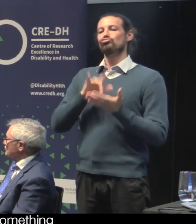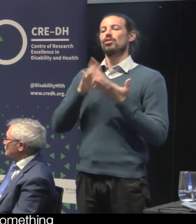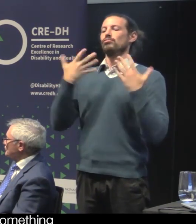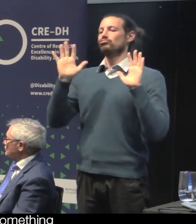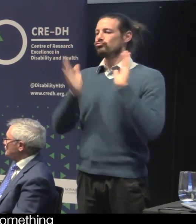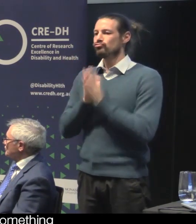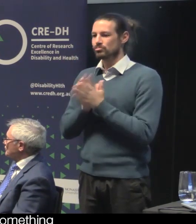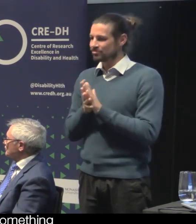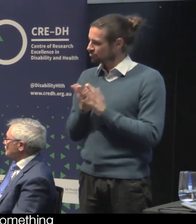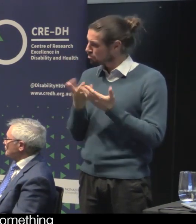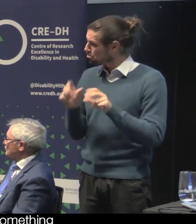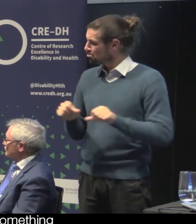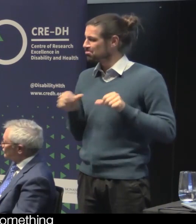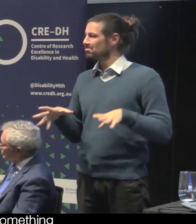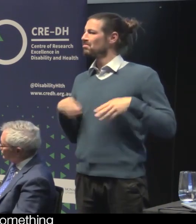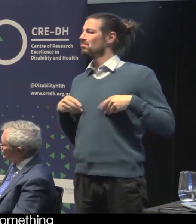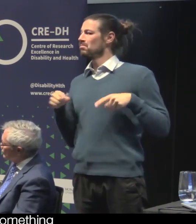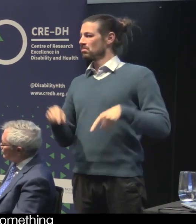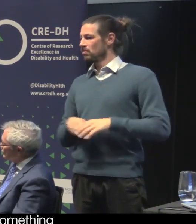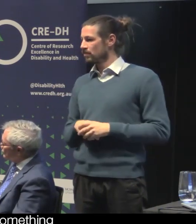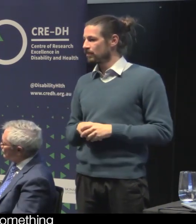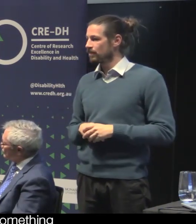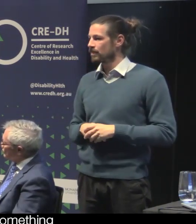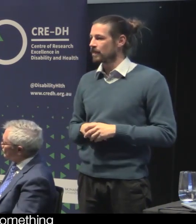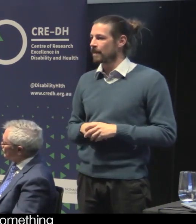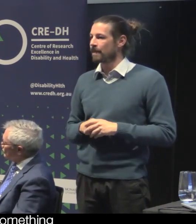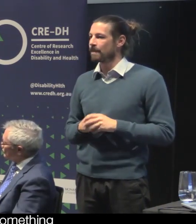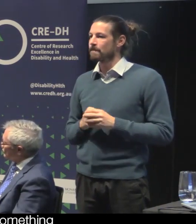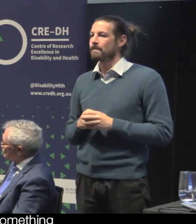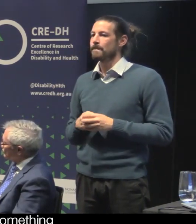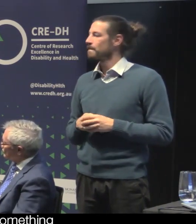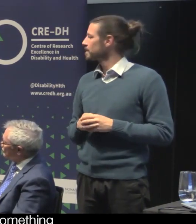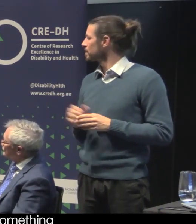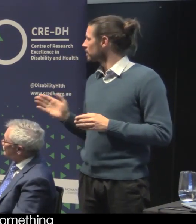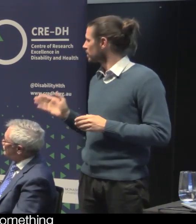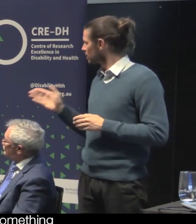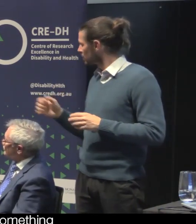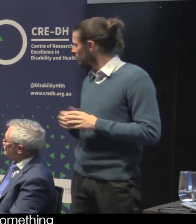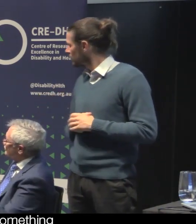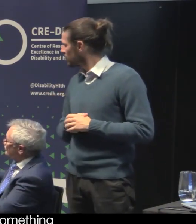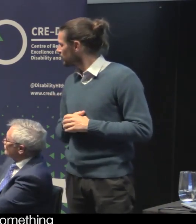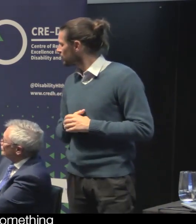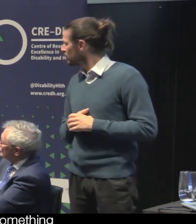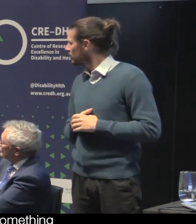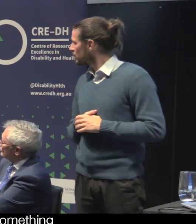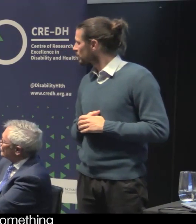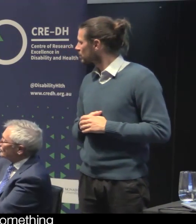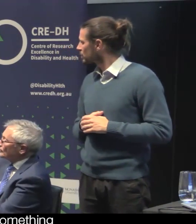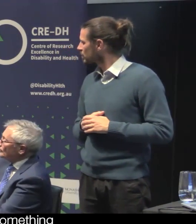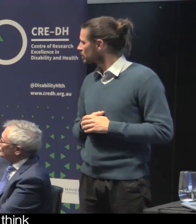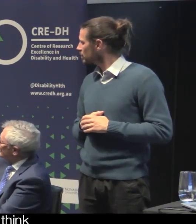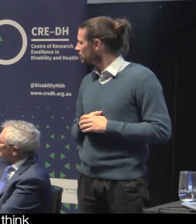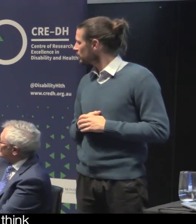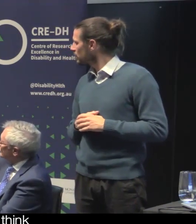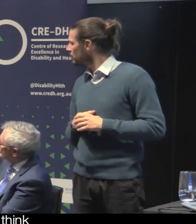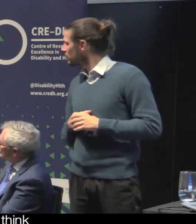that's okay by me. And many times it's students who've done this. I just want to add is that I think that it's